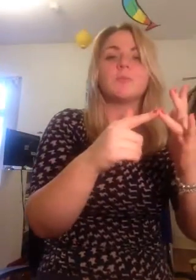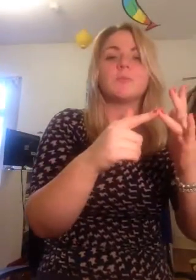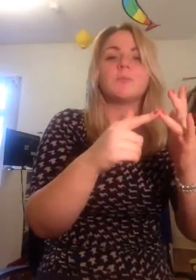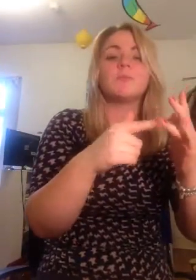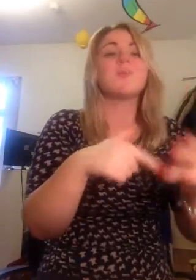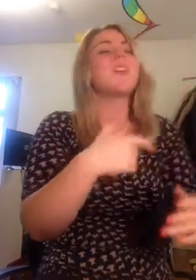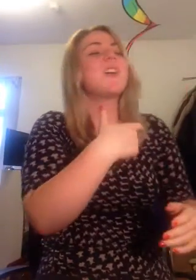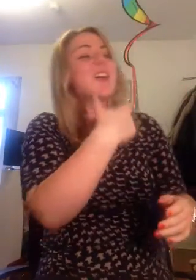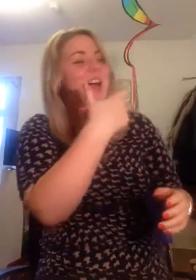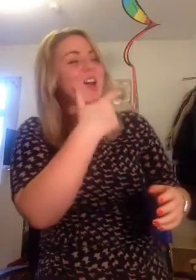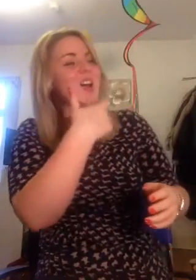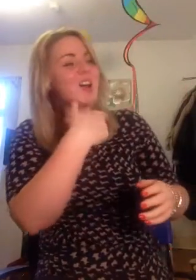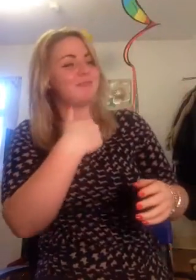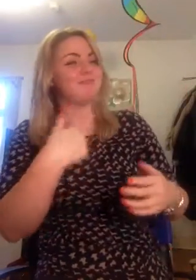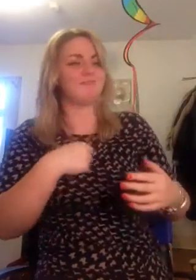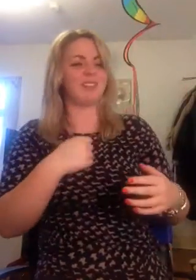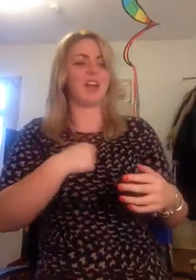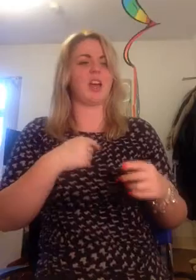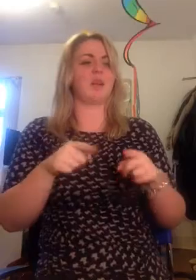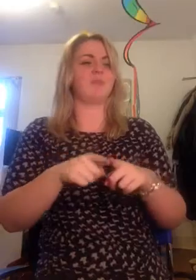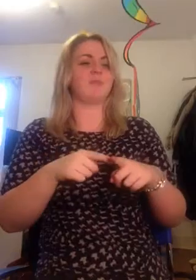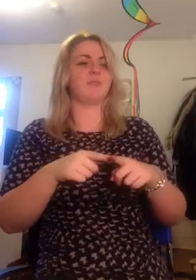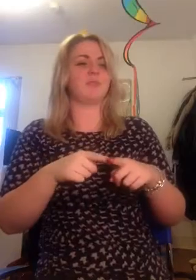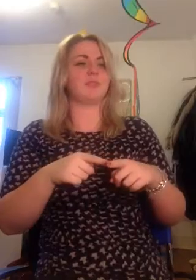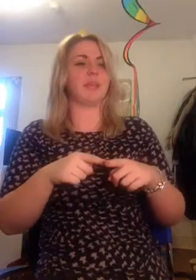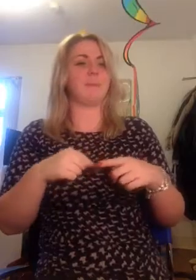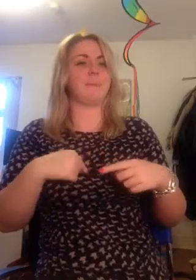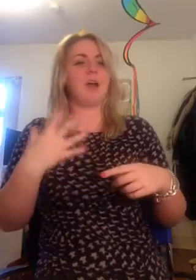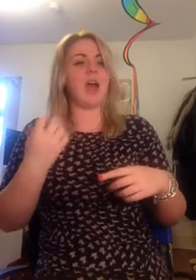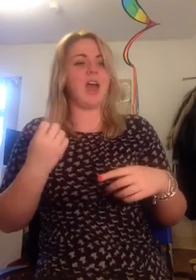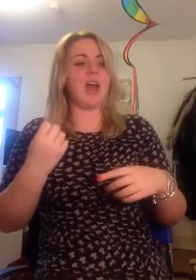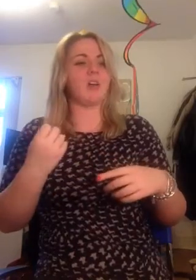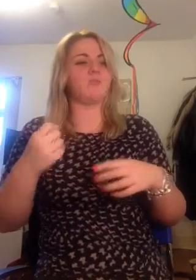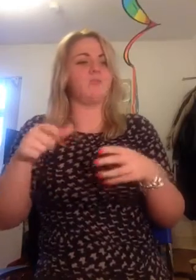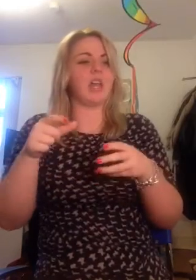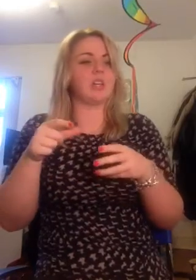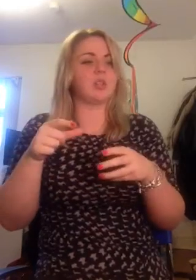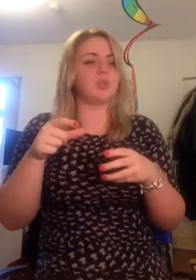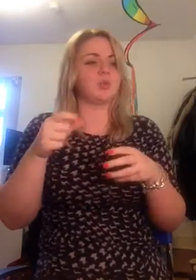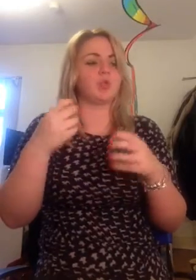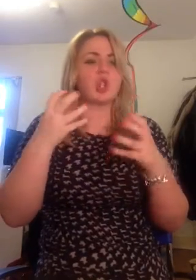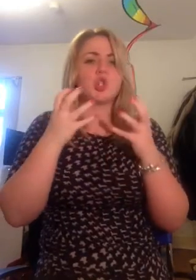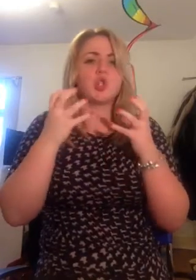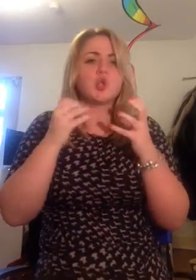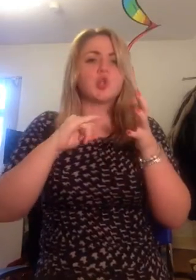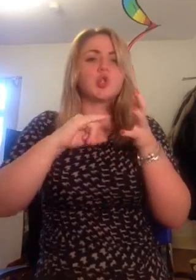have any elephants at the moment. Elephants, tigers, you name it. A whole zoo in the bottom of my